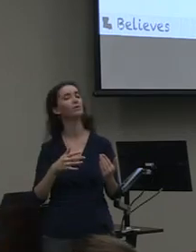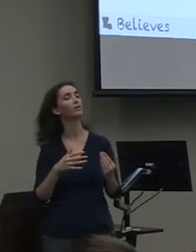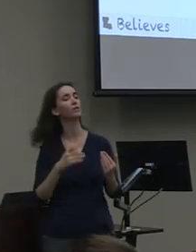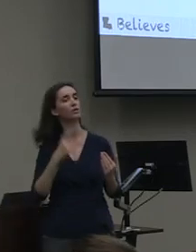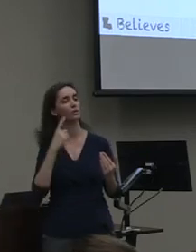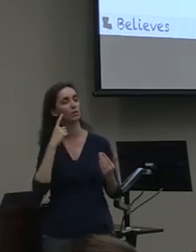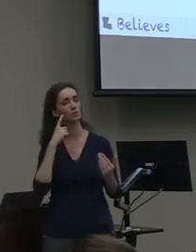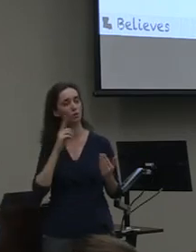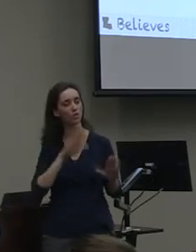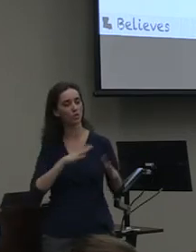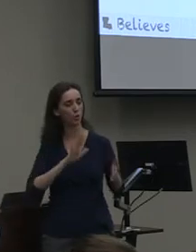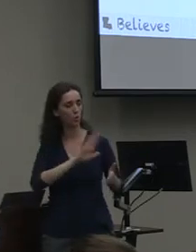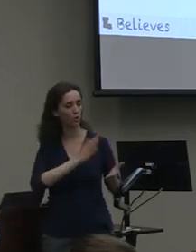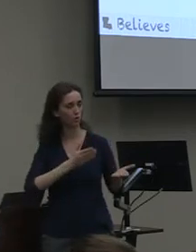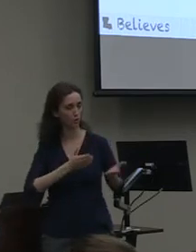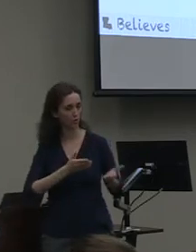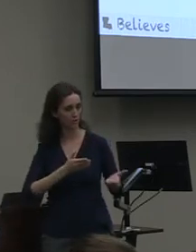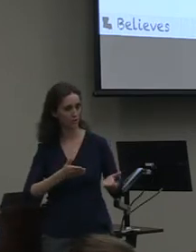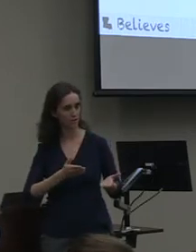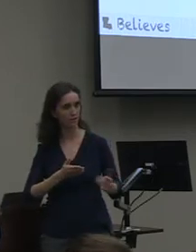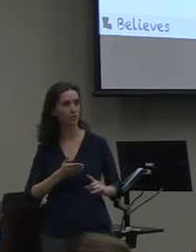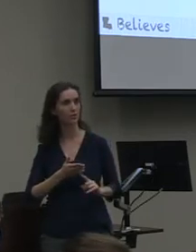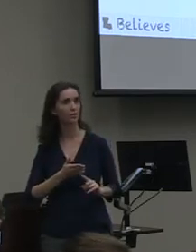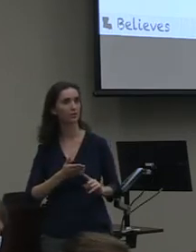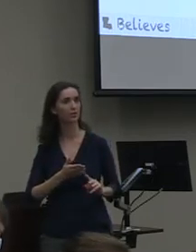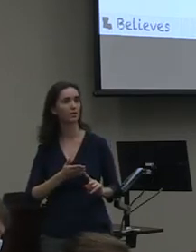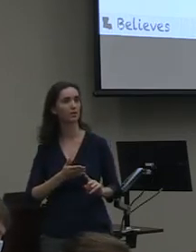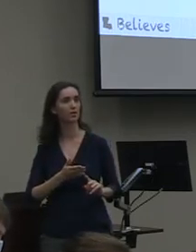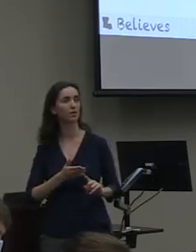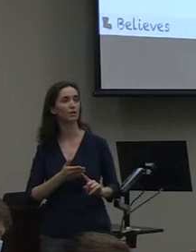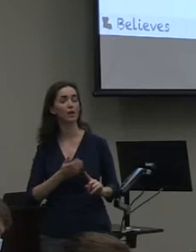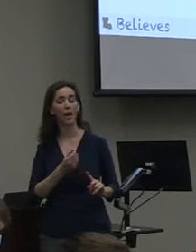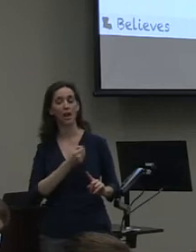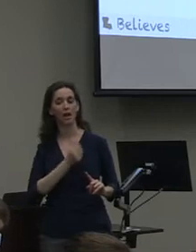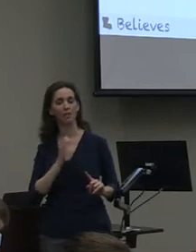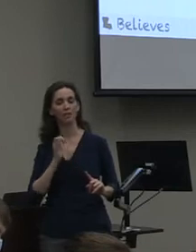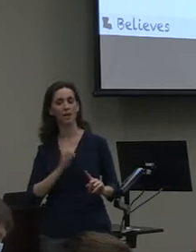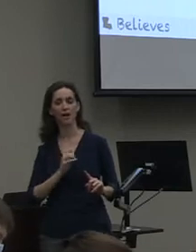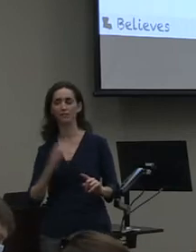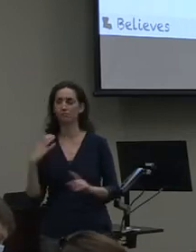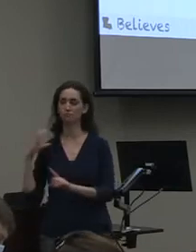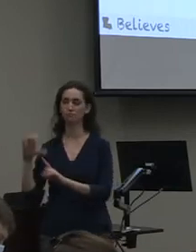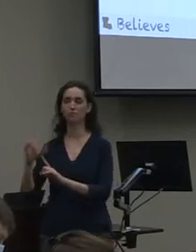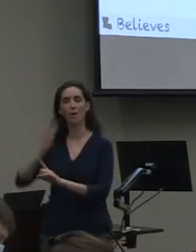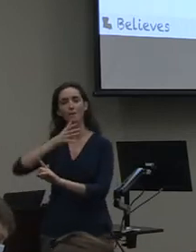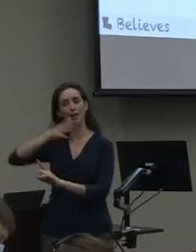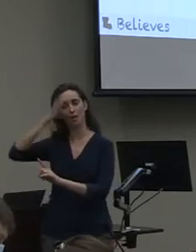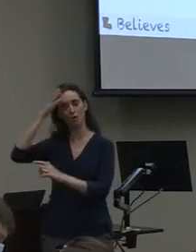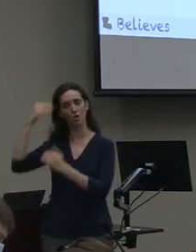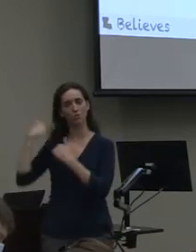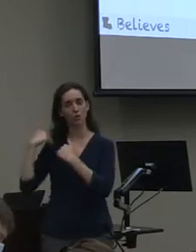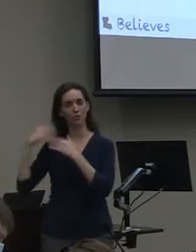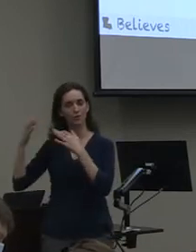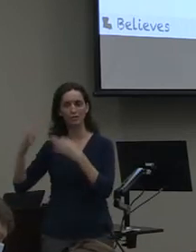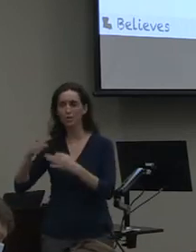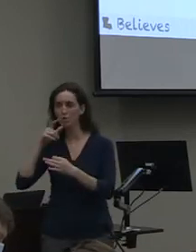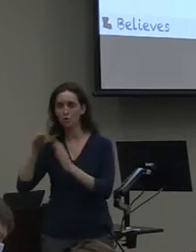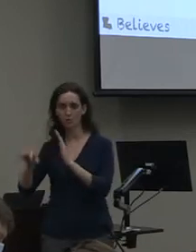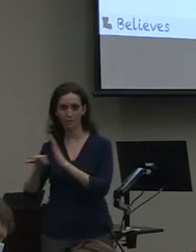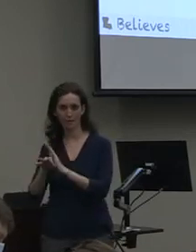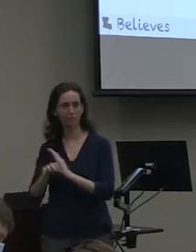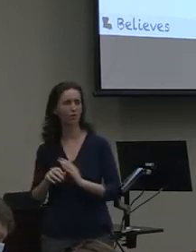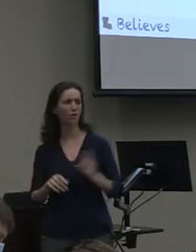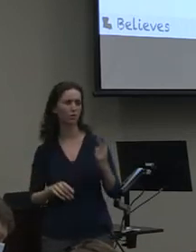for services for their children. Love that it puts that onus on parents to be able to make that determination. A